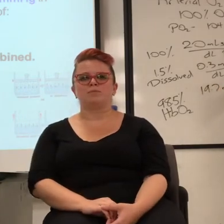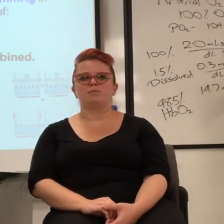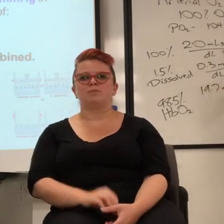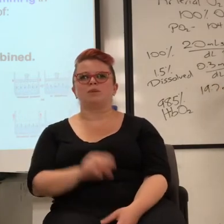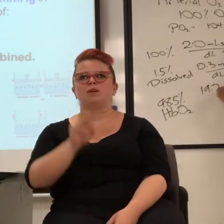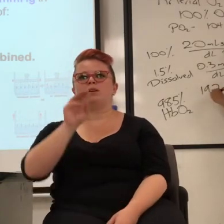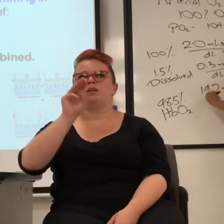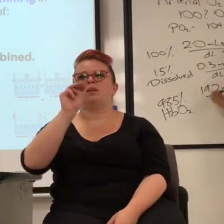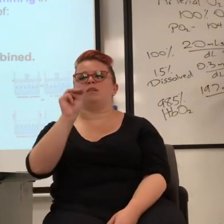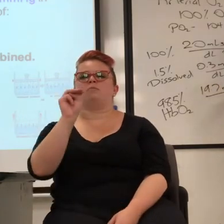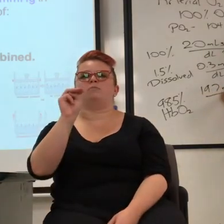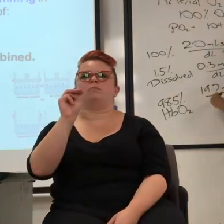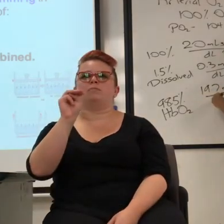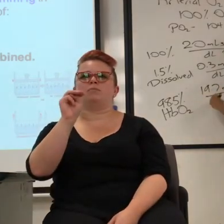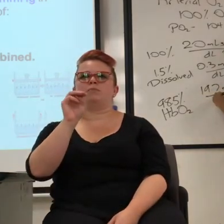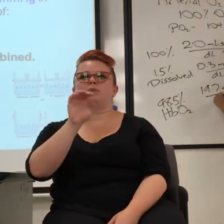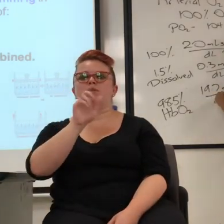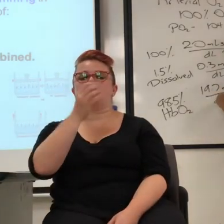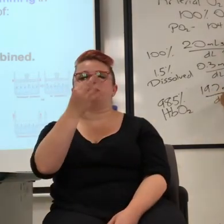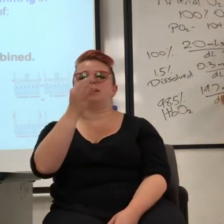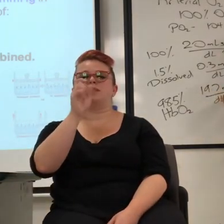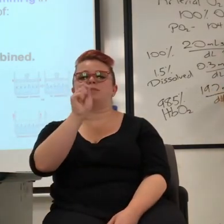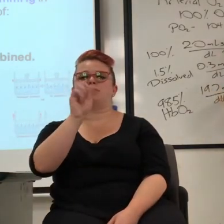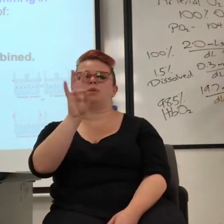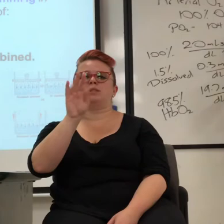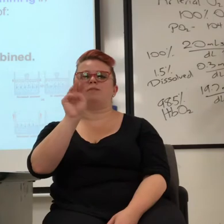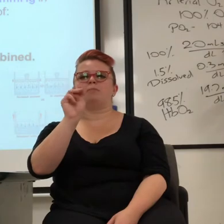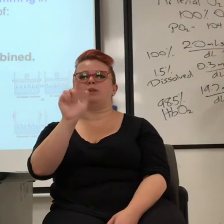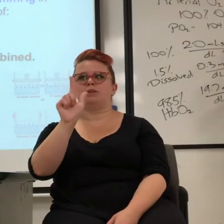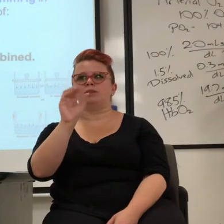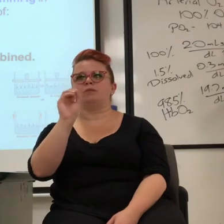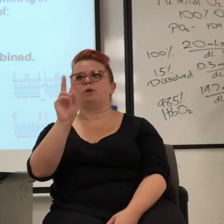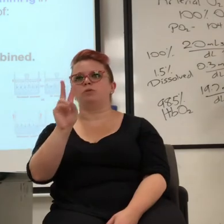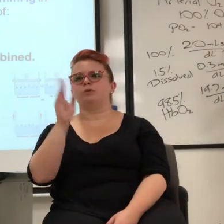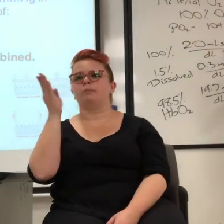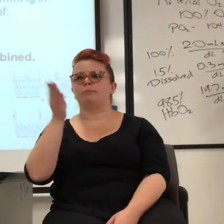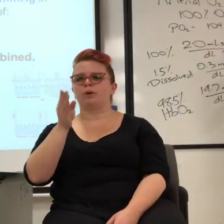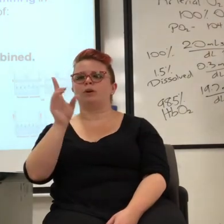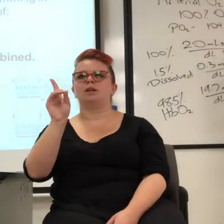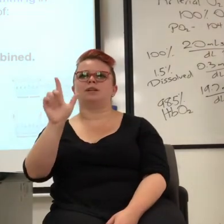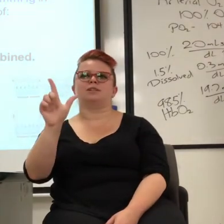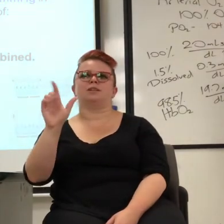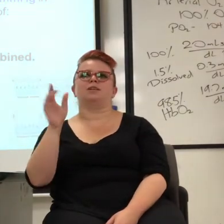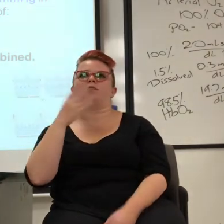mils O2 per deciliter blood.